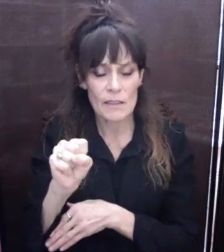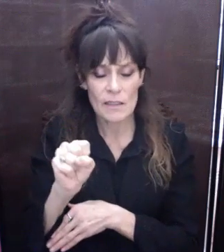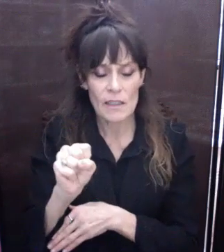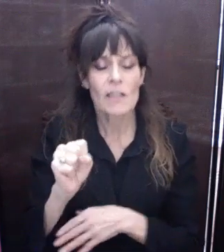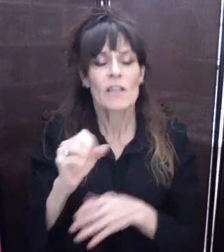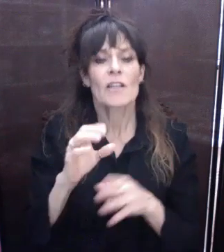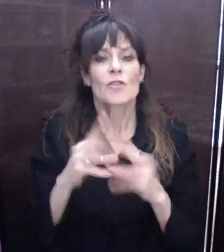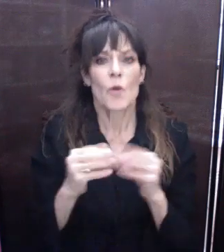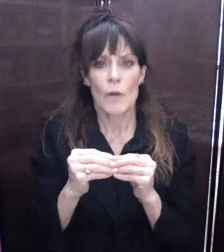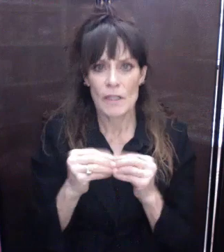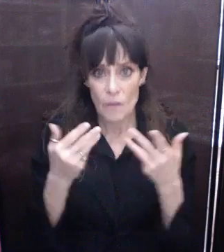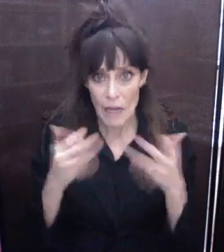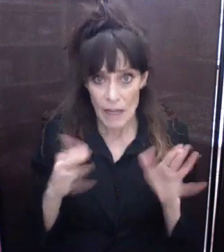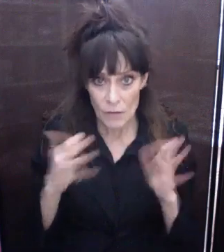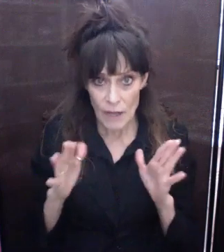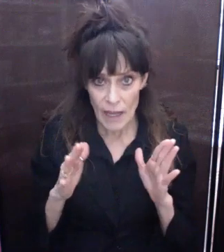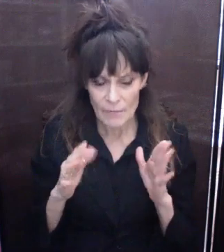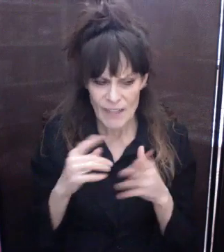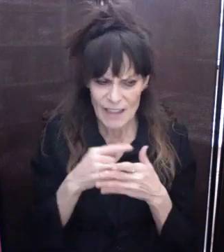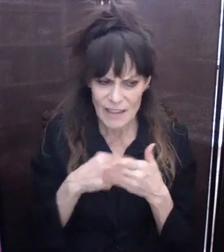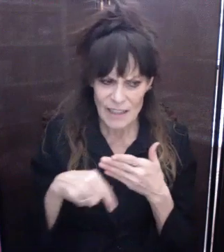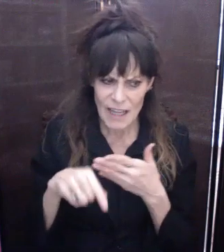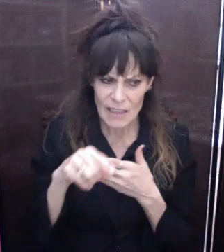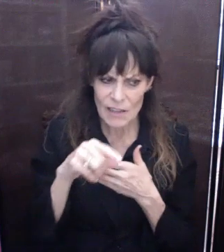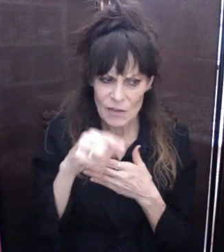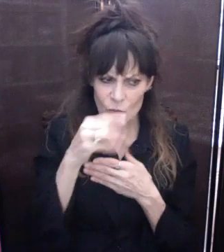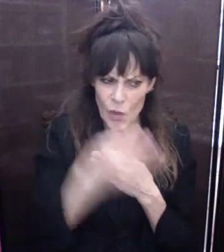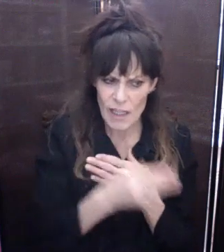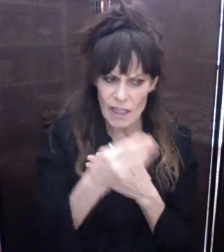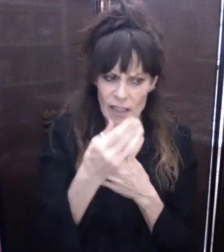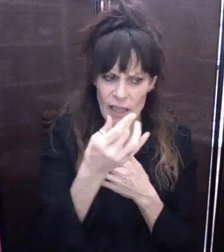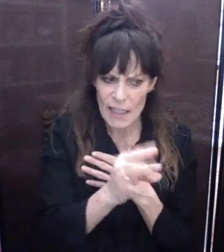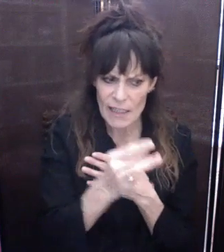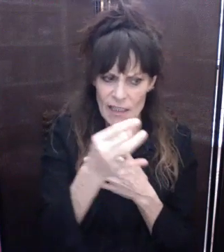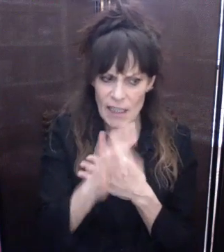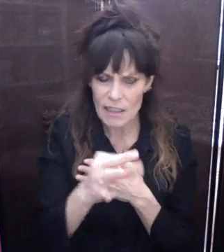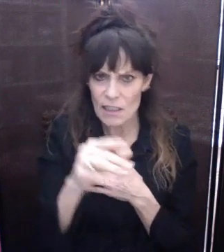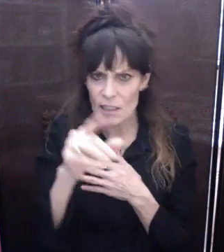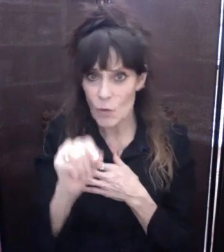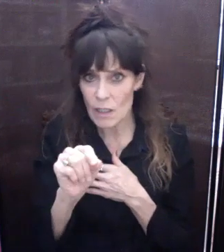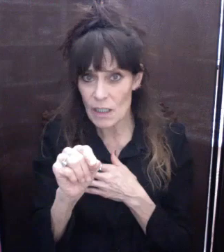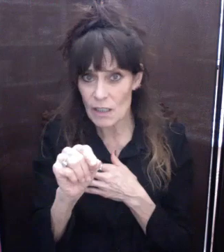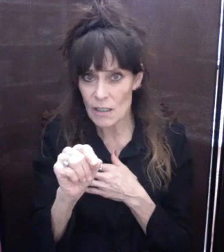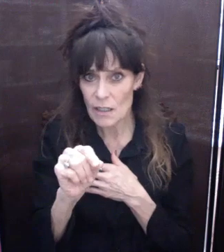next weekend, the 18th, 19th, and 20th was, if my arithmetic is right, the